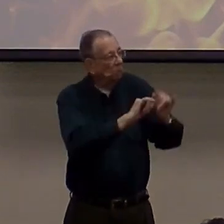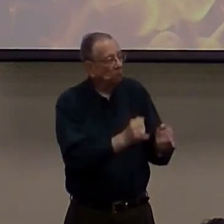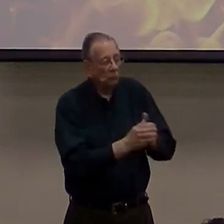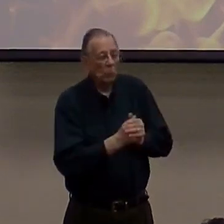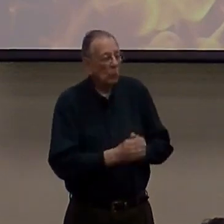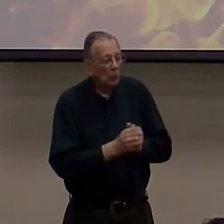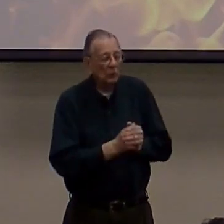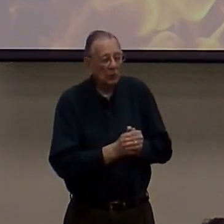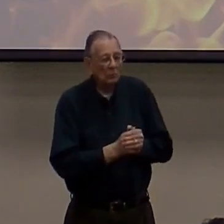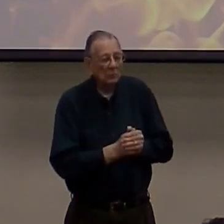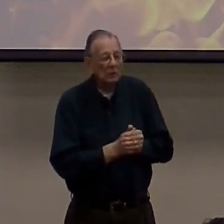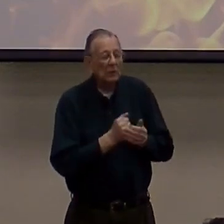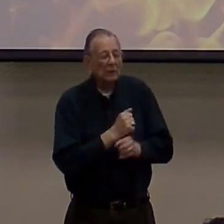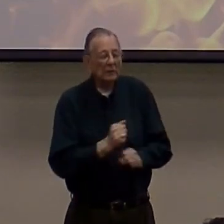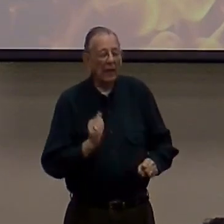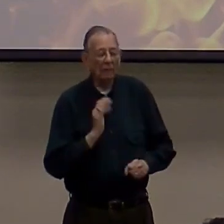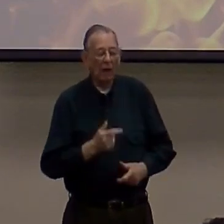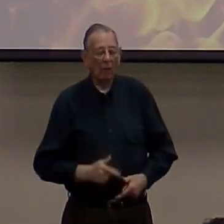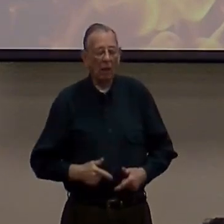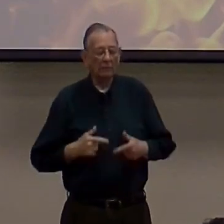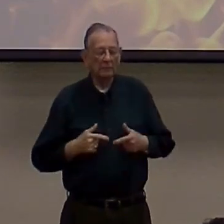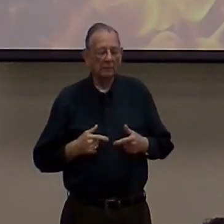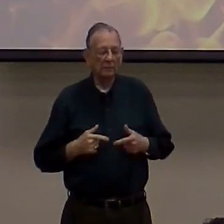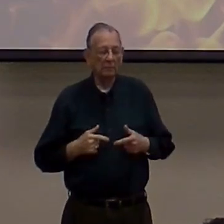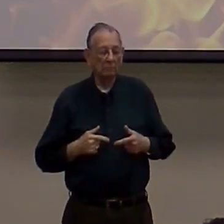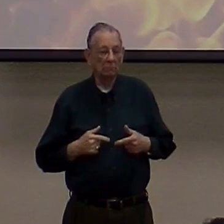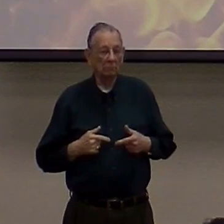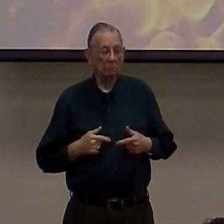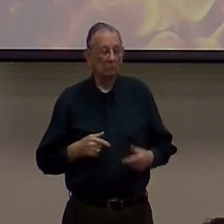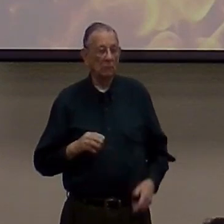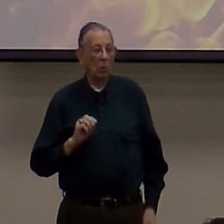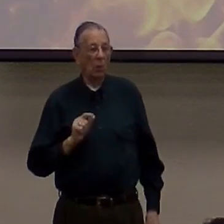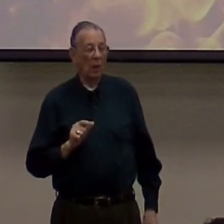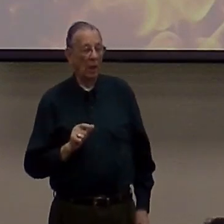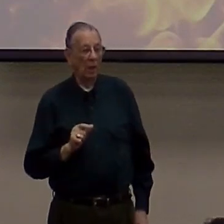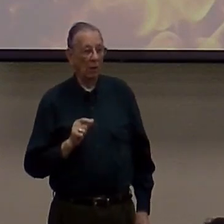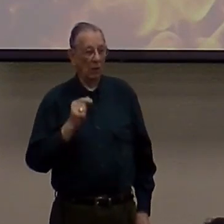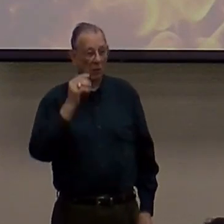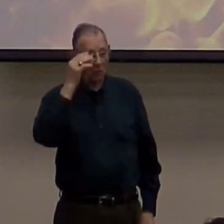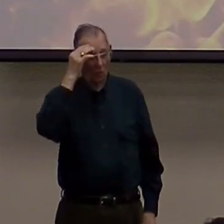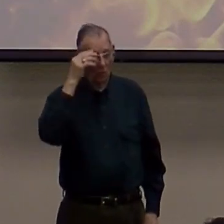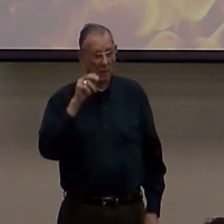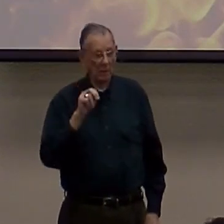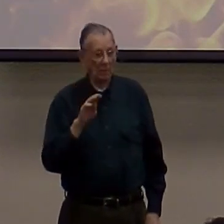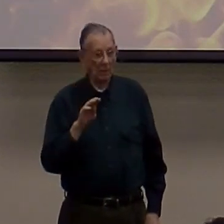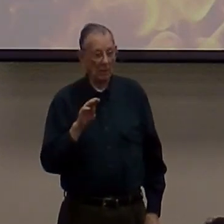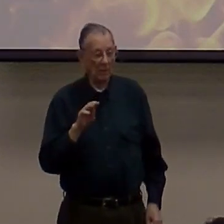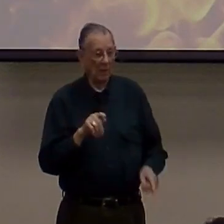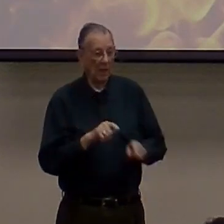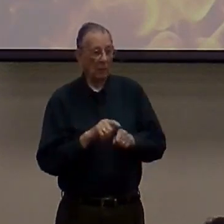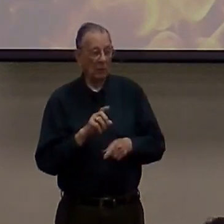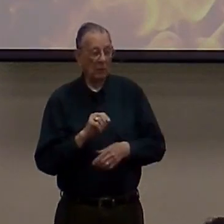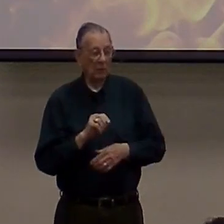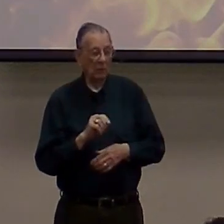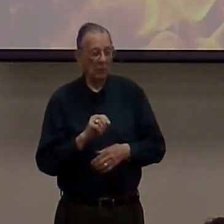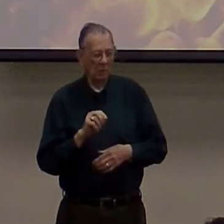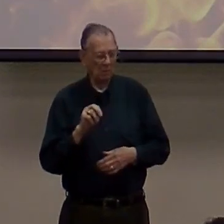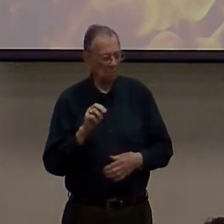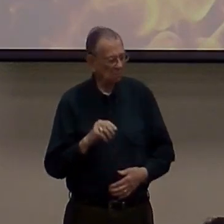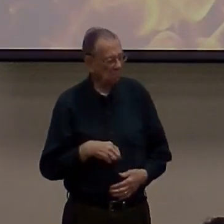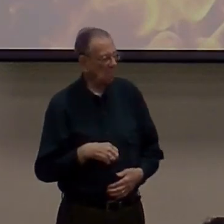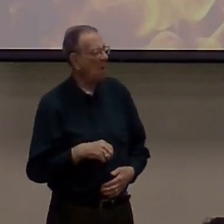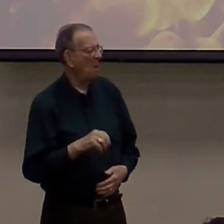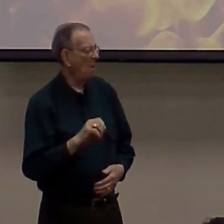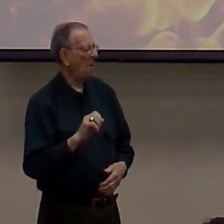worship to save our lives. Well, knowing Nebuchadnezzar like we do, you know he said something like this, well, that's